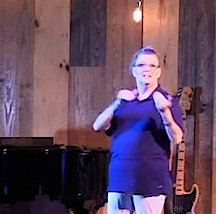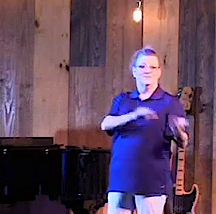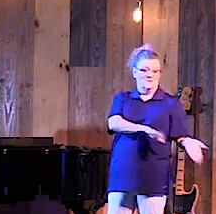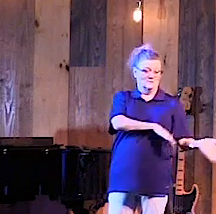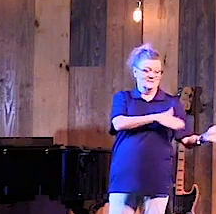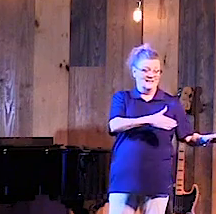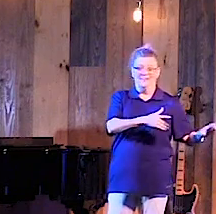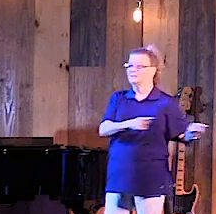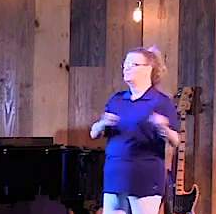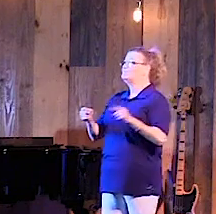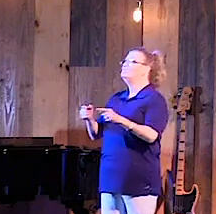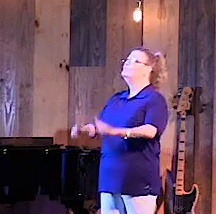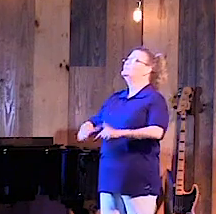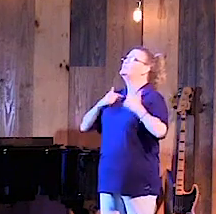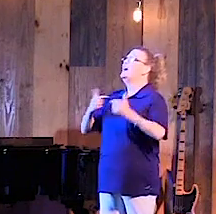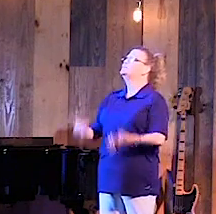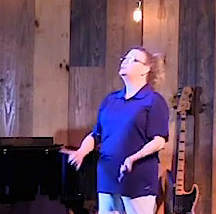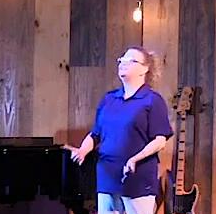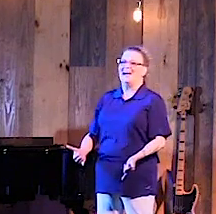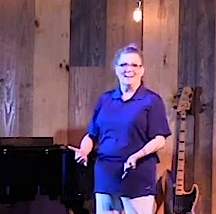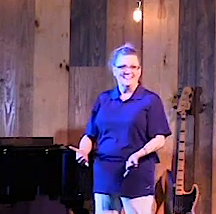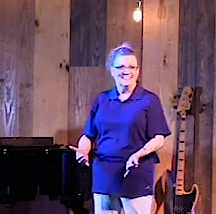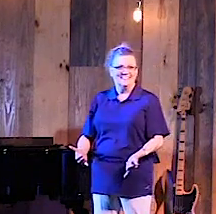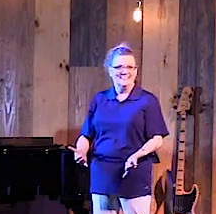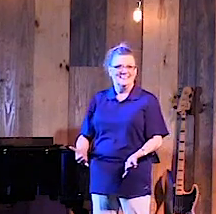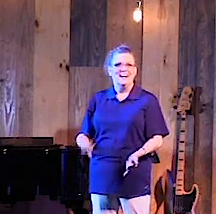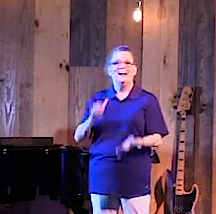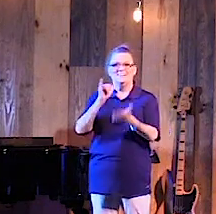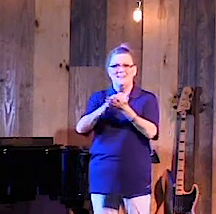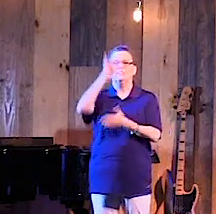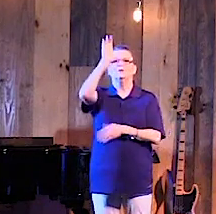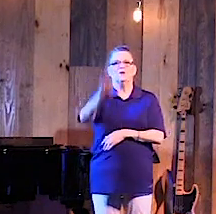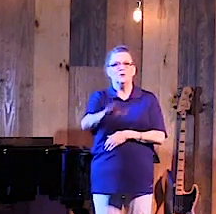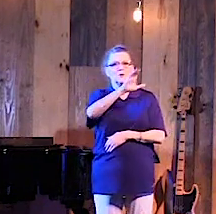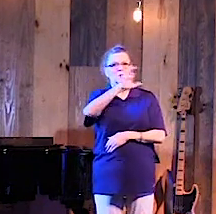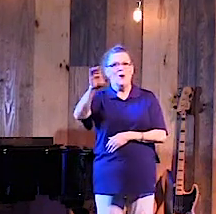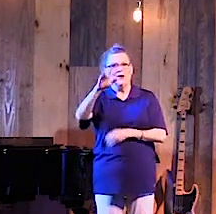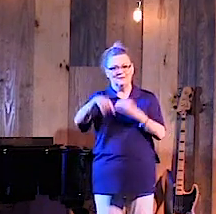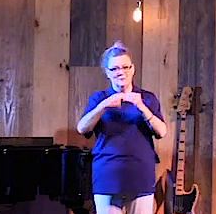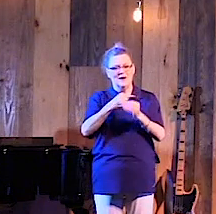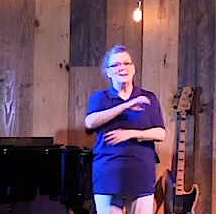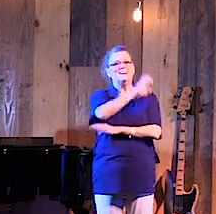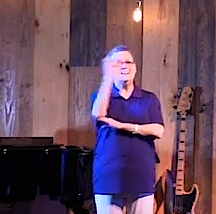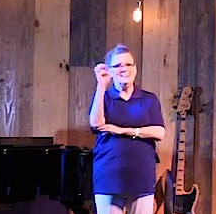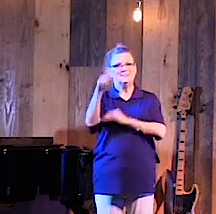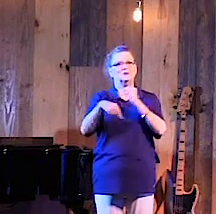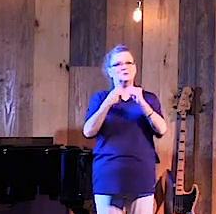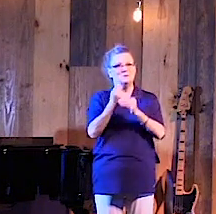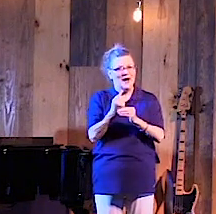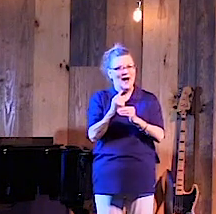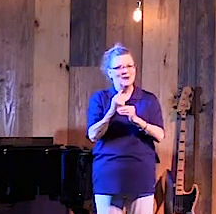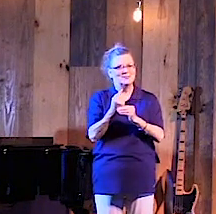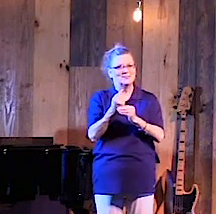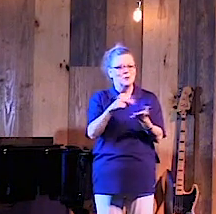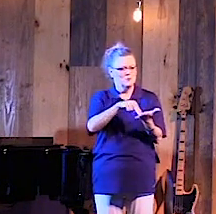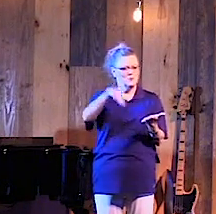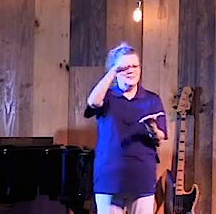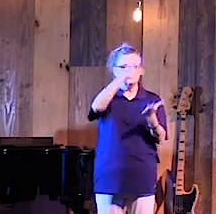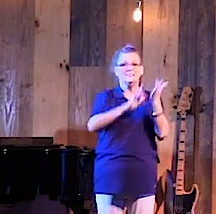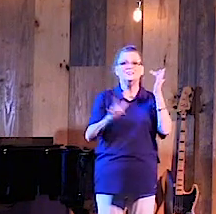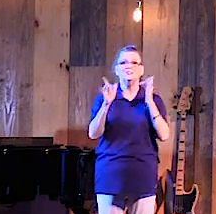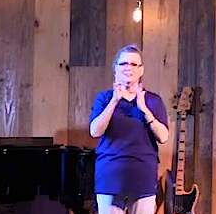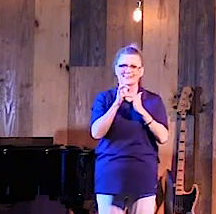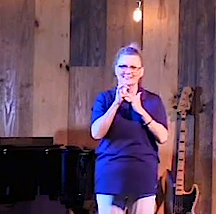today. That's what the cross is all about. That's what Easter is all about. That's what our resurrected Jesus is. And